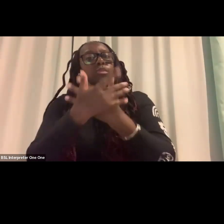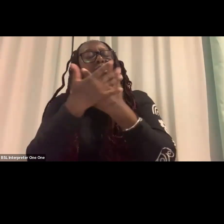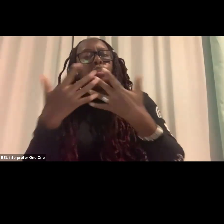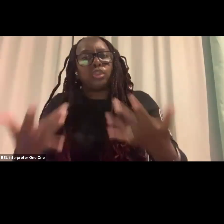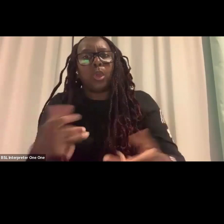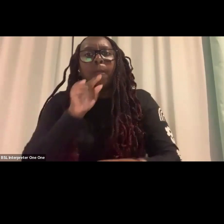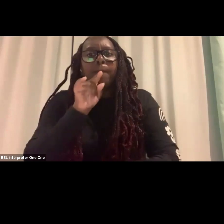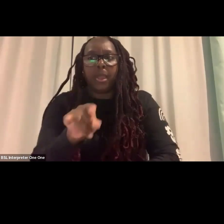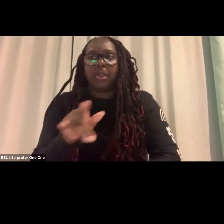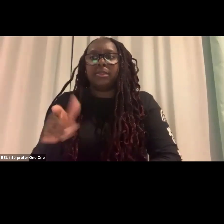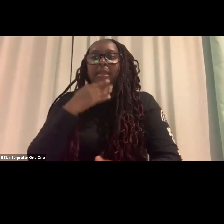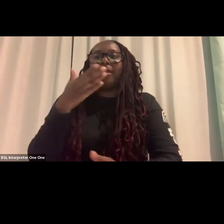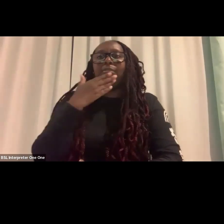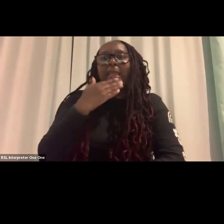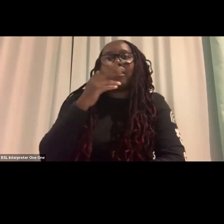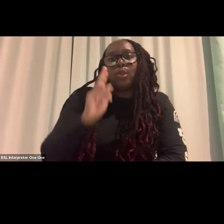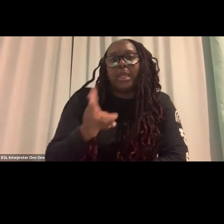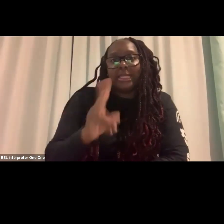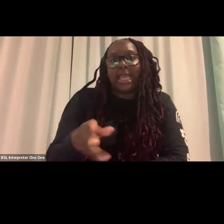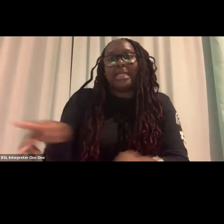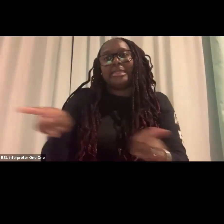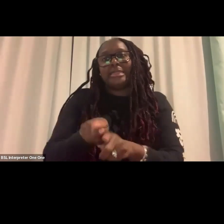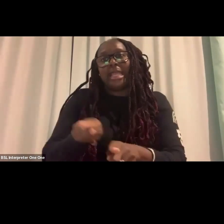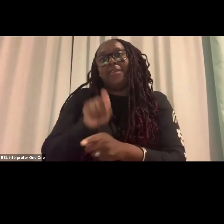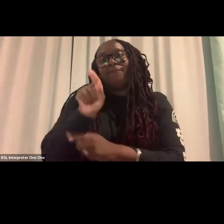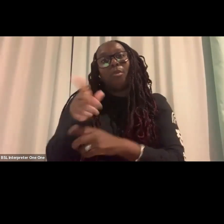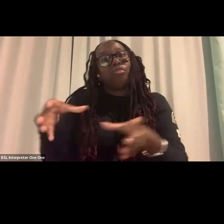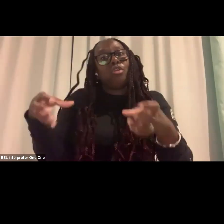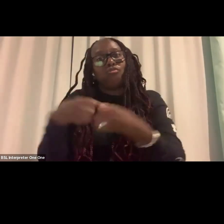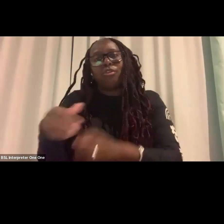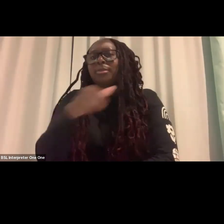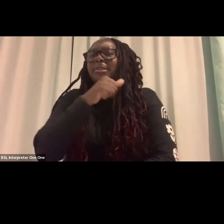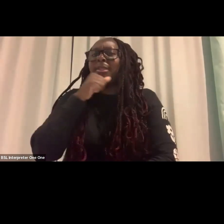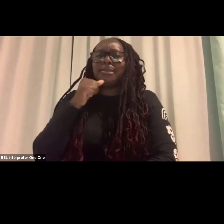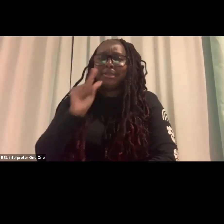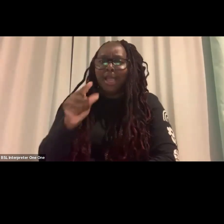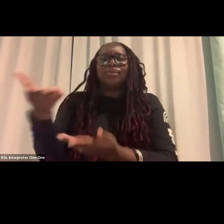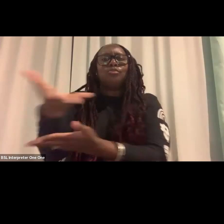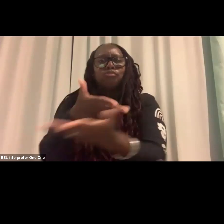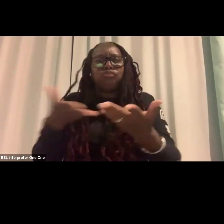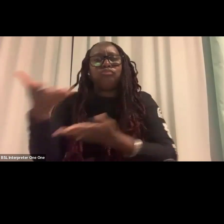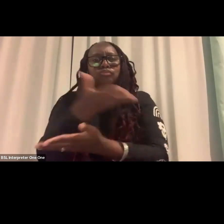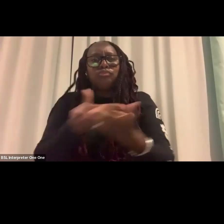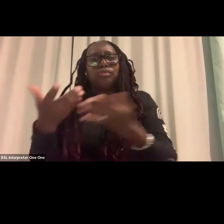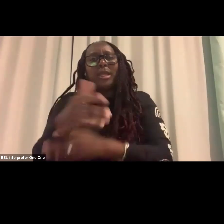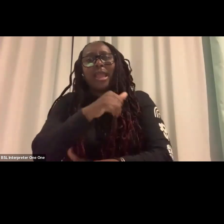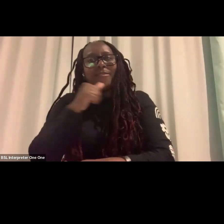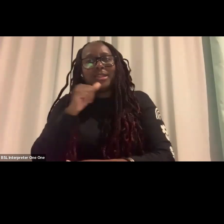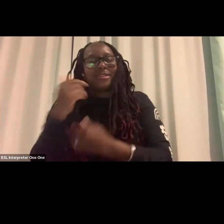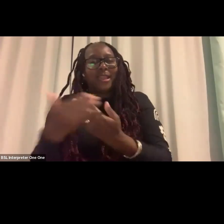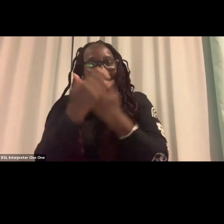your attention, and thank you again to DEAL team for this nice and great session. Have a nice Global Donut Day to